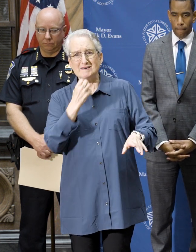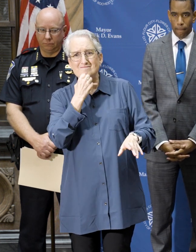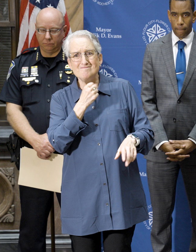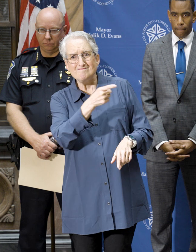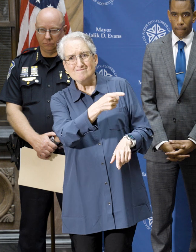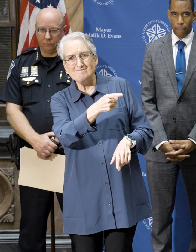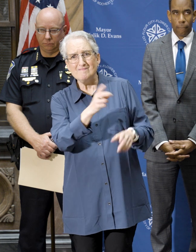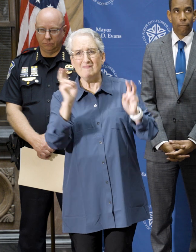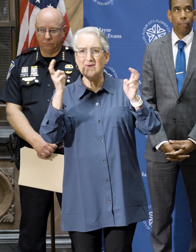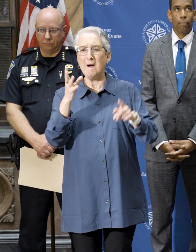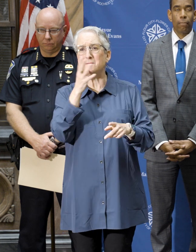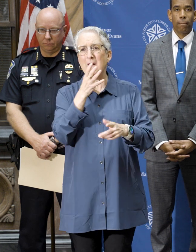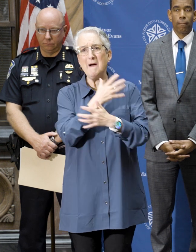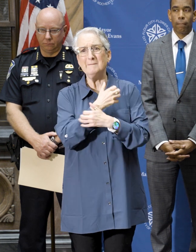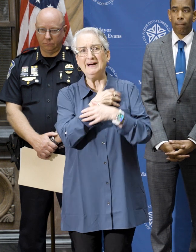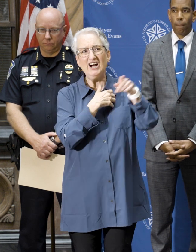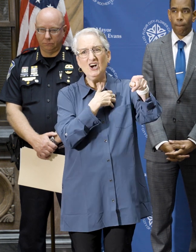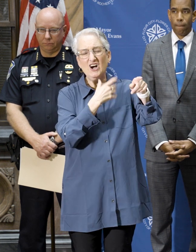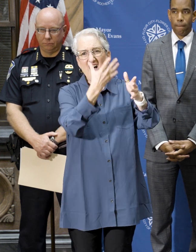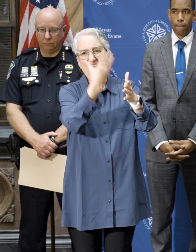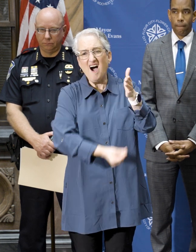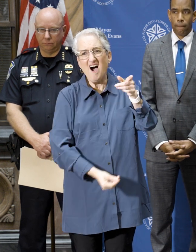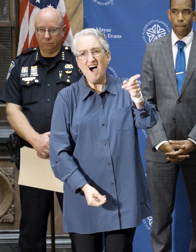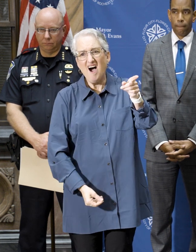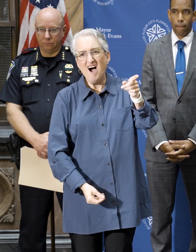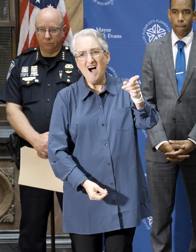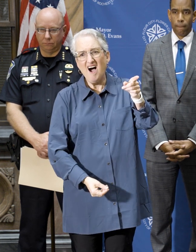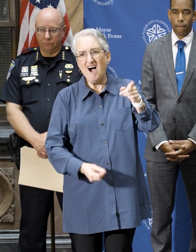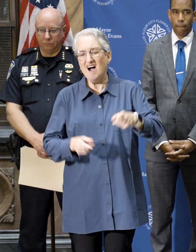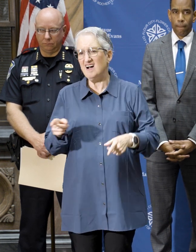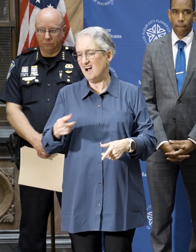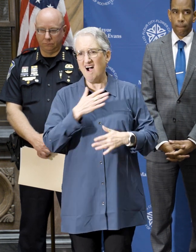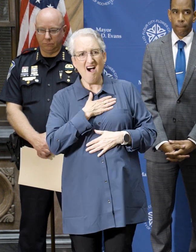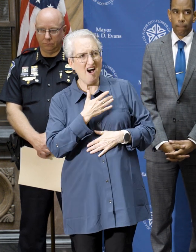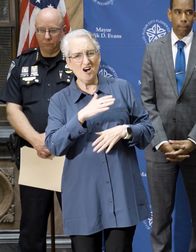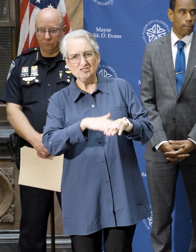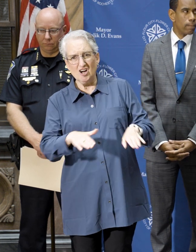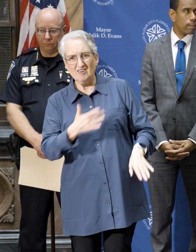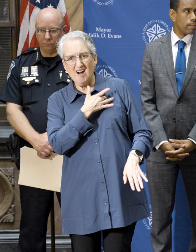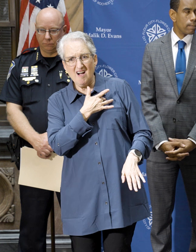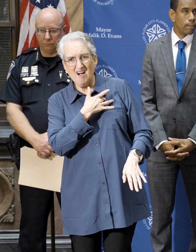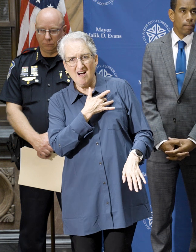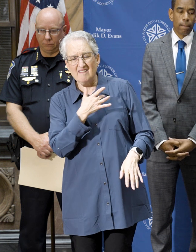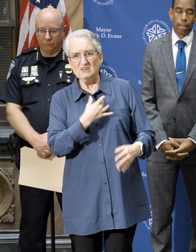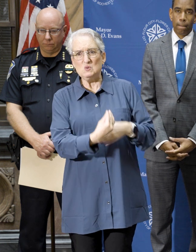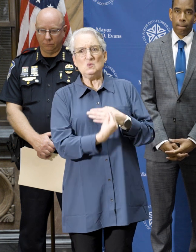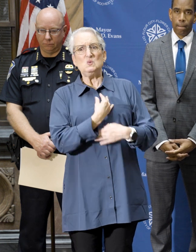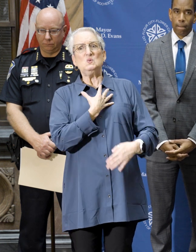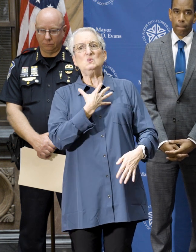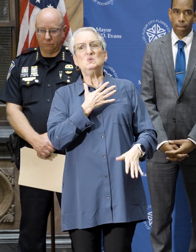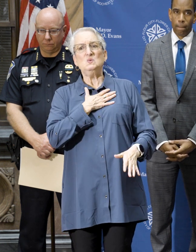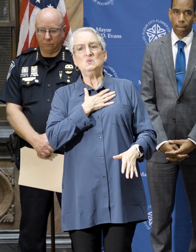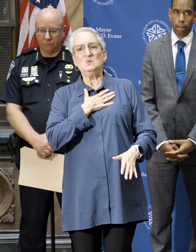from them. And I can tell you, this incident has inspired us to redouble our commitment to addressing the trauma